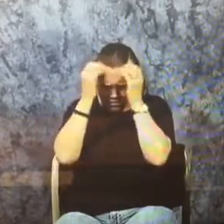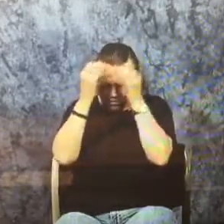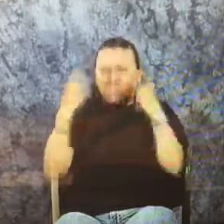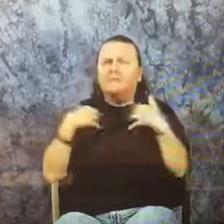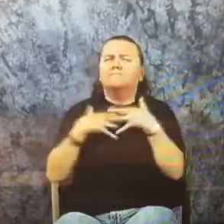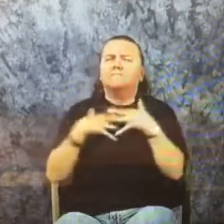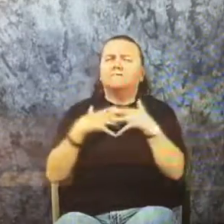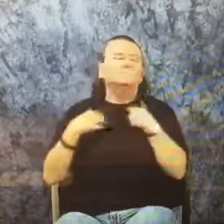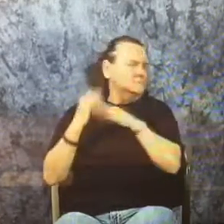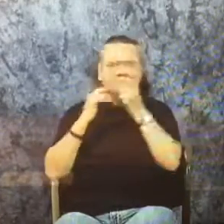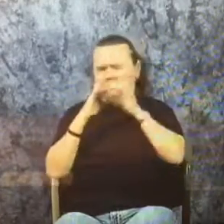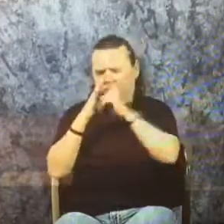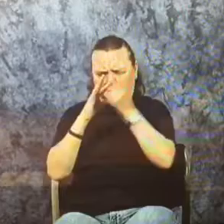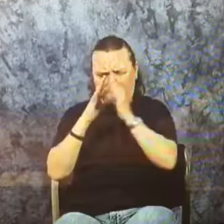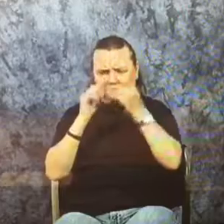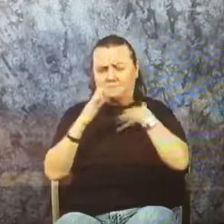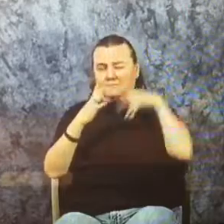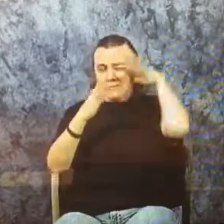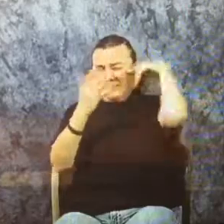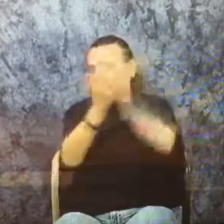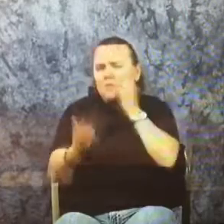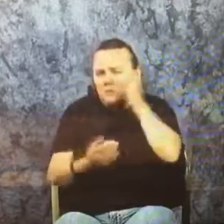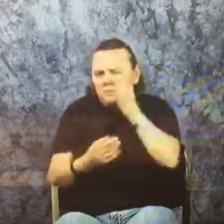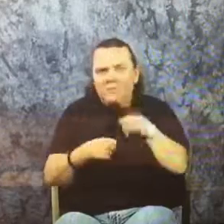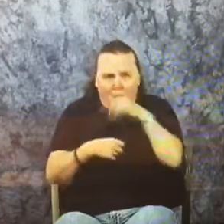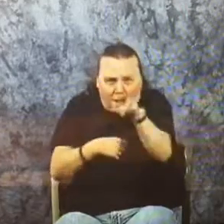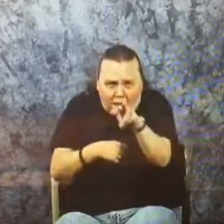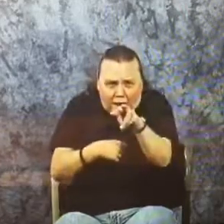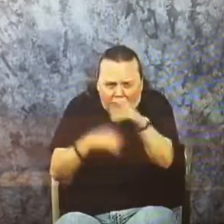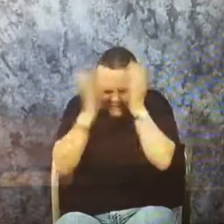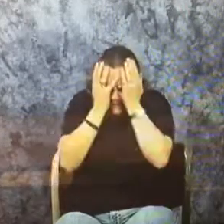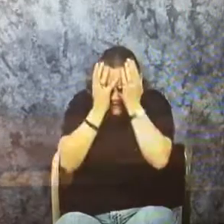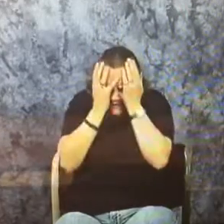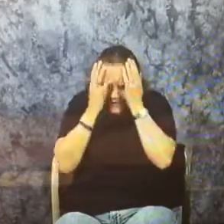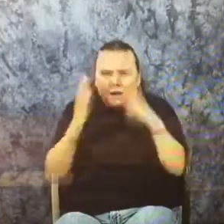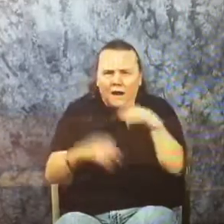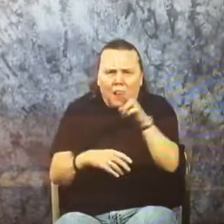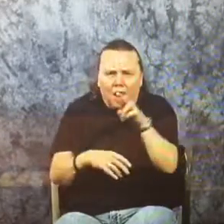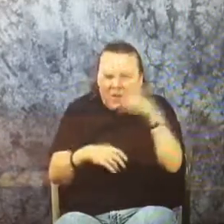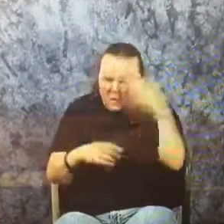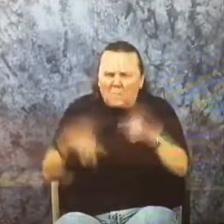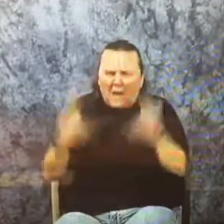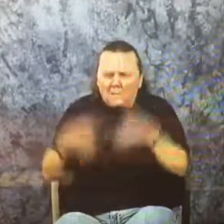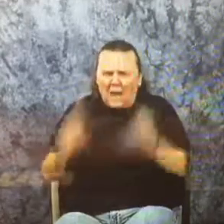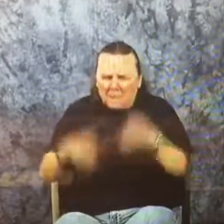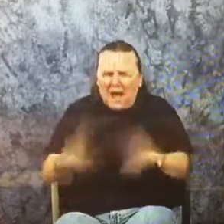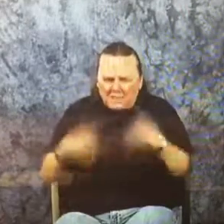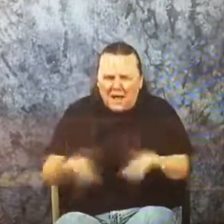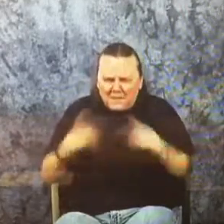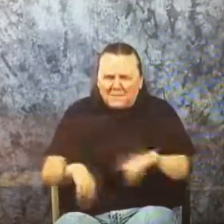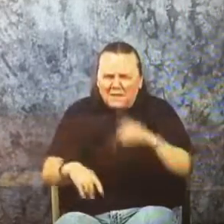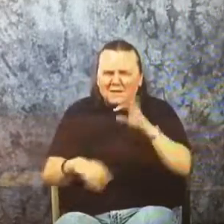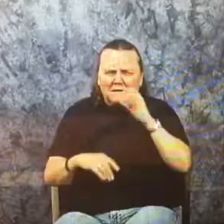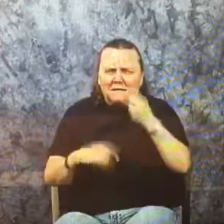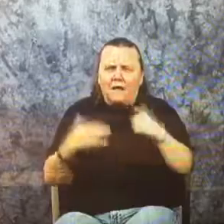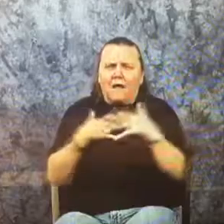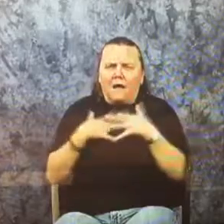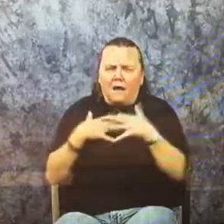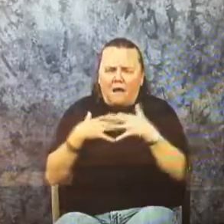what was happening. I was leaving, and I didn't know what to do. I got home, and I was like, "Oh my God, what happened? What happened? What happened?" I